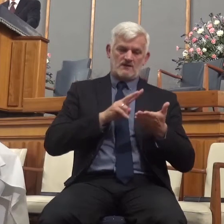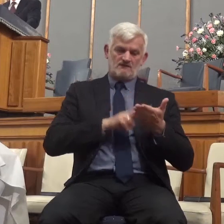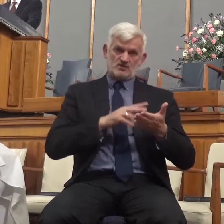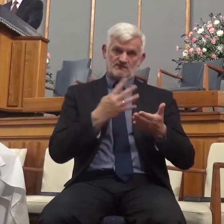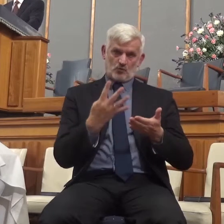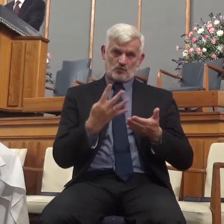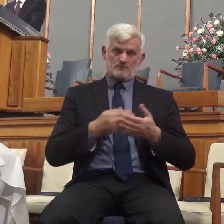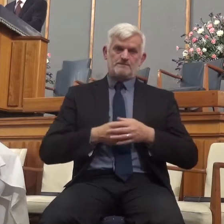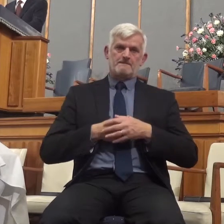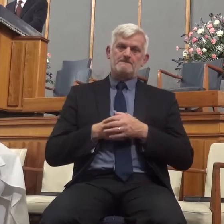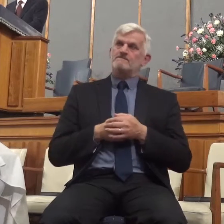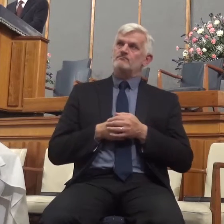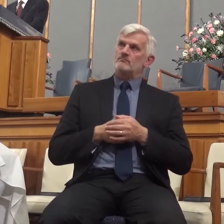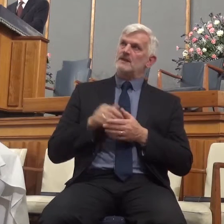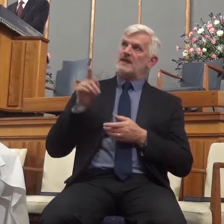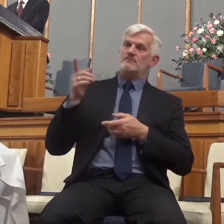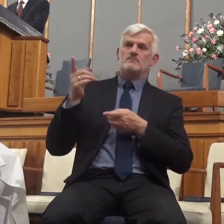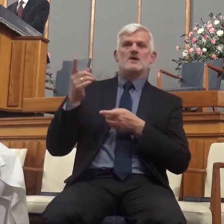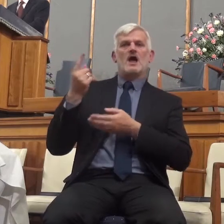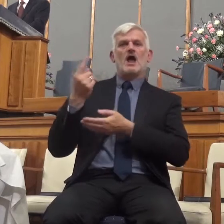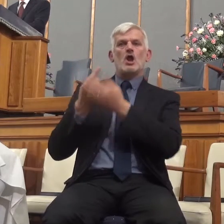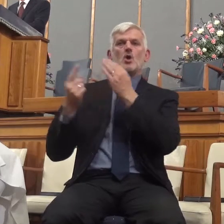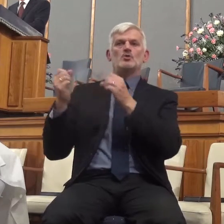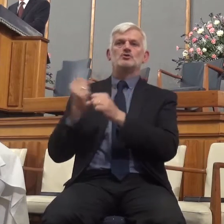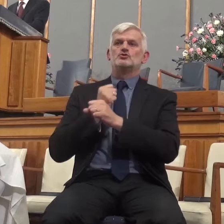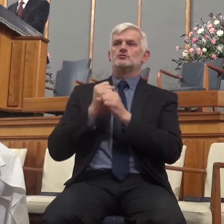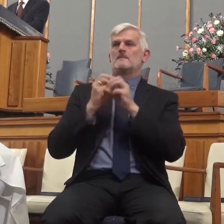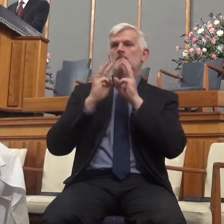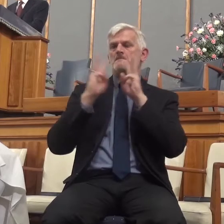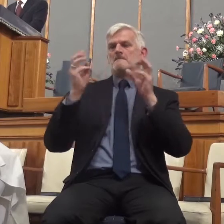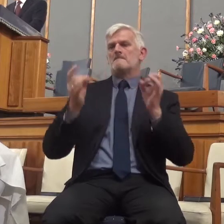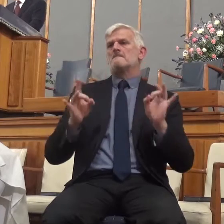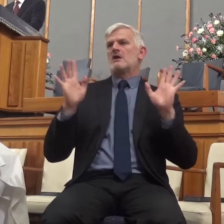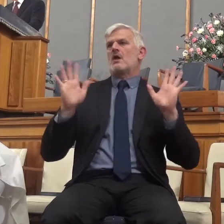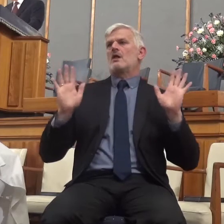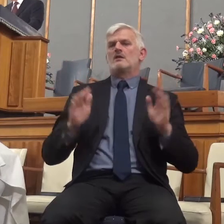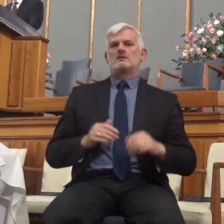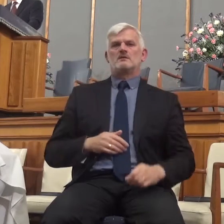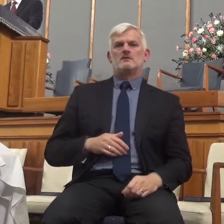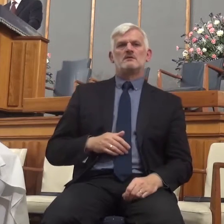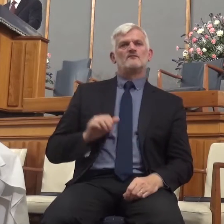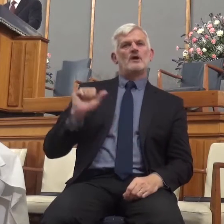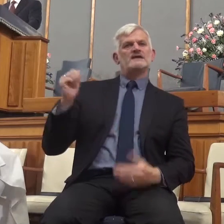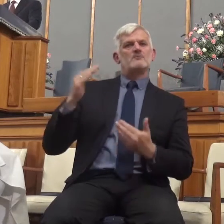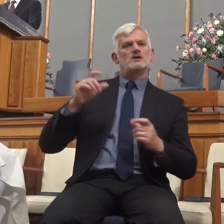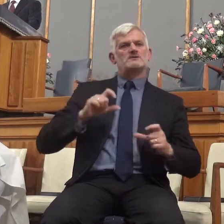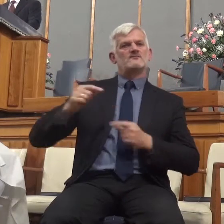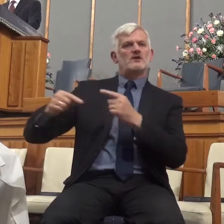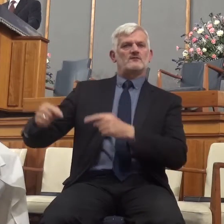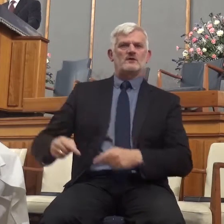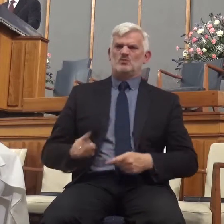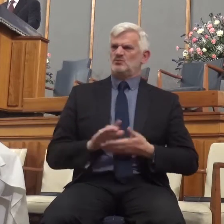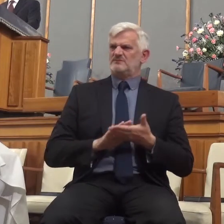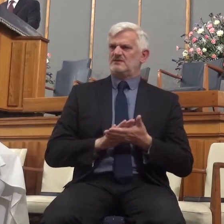alone doeth great wonders, for his mercy endureth forever. Very quickly, I